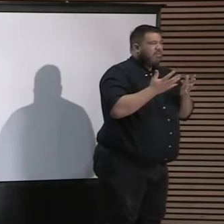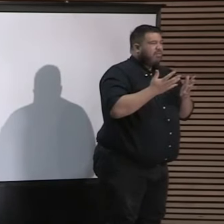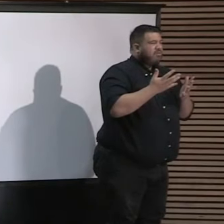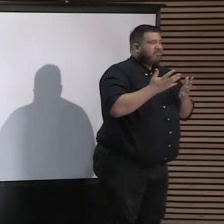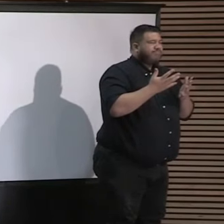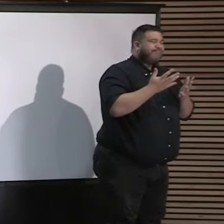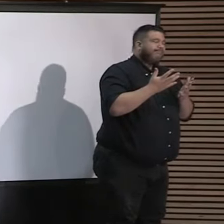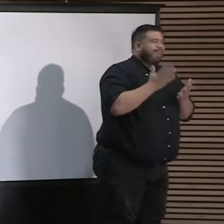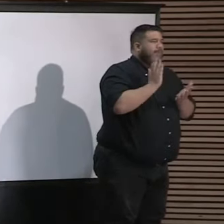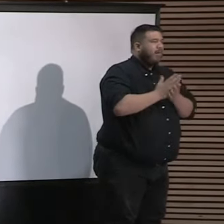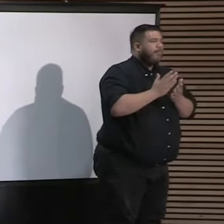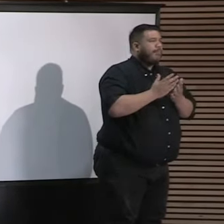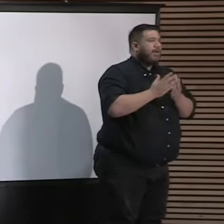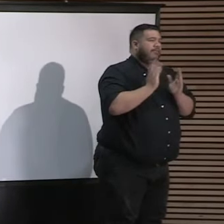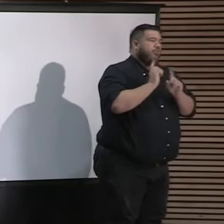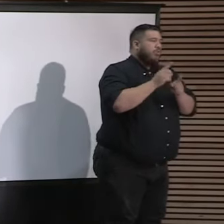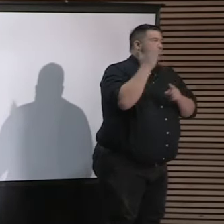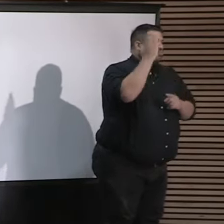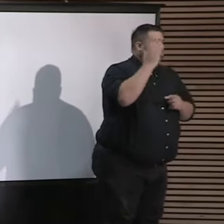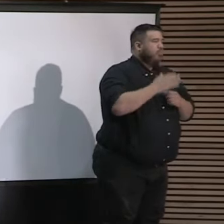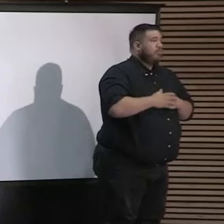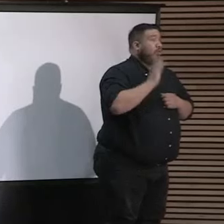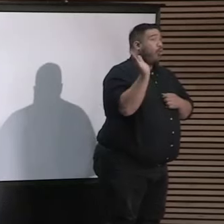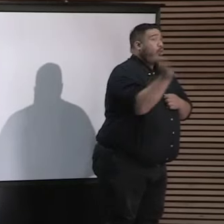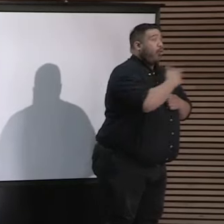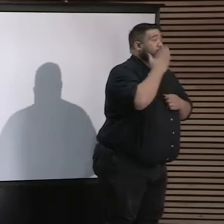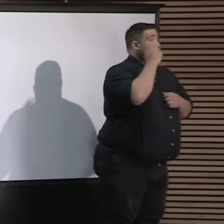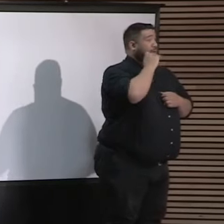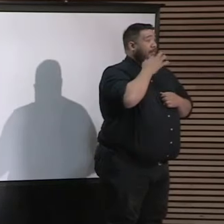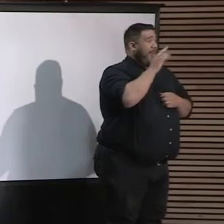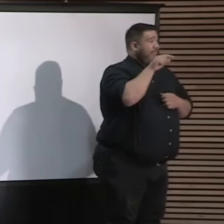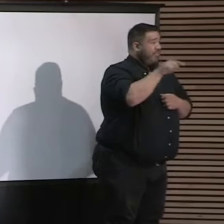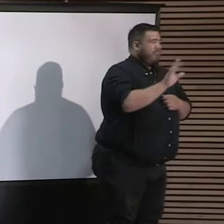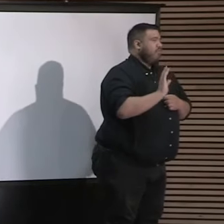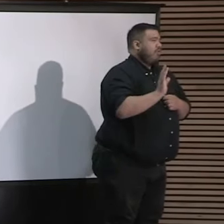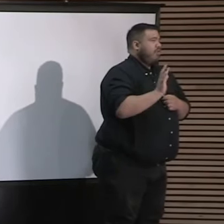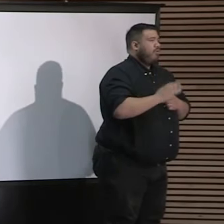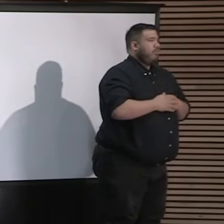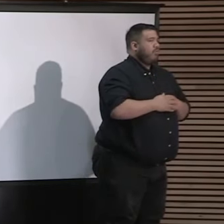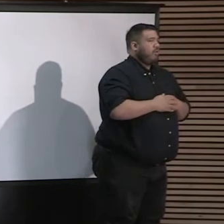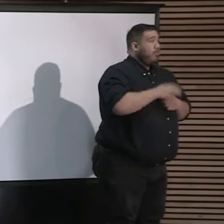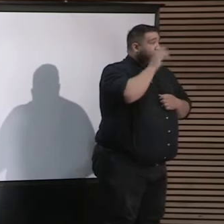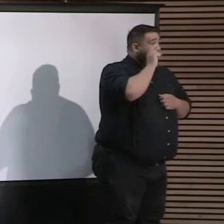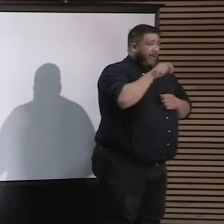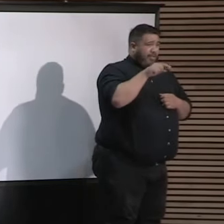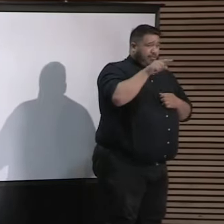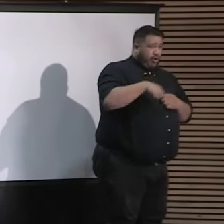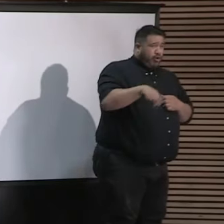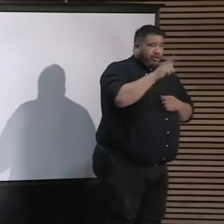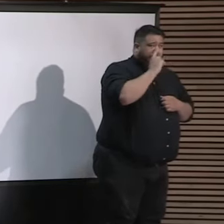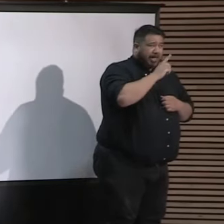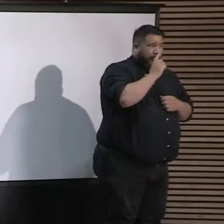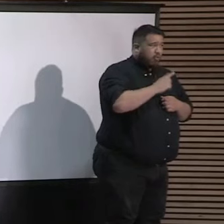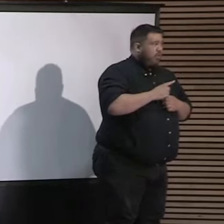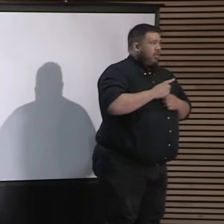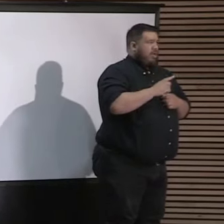in mind that for those who are in potentially their last year of schooling, they've effectively lost a term out of a 4-term year.